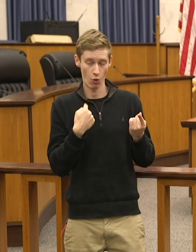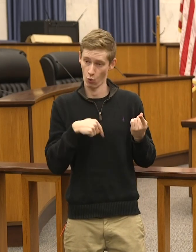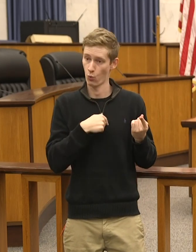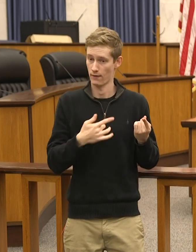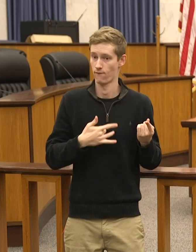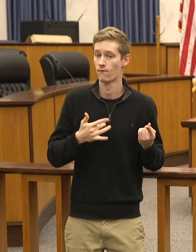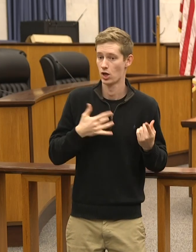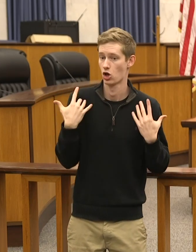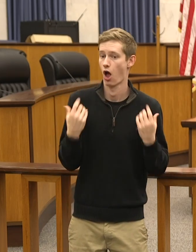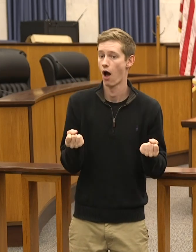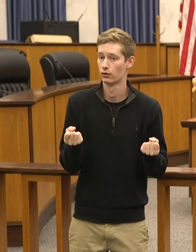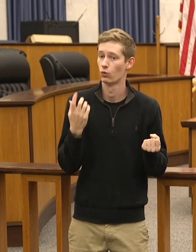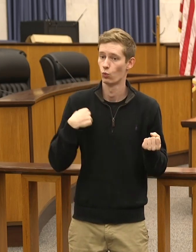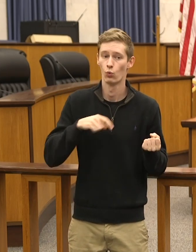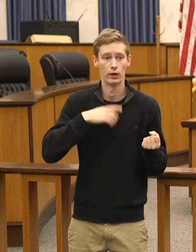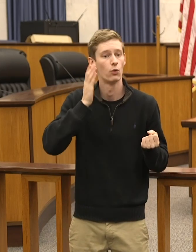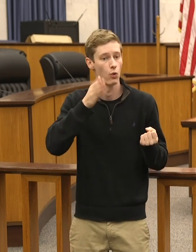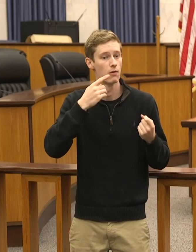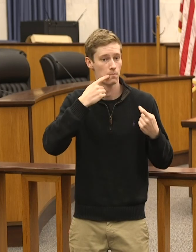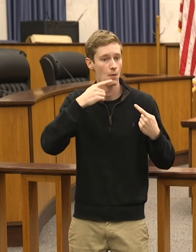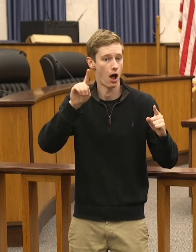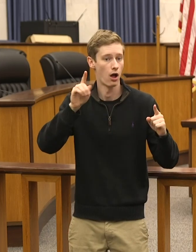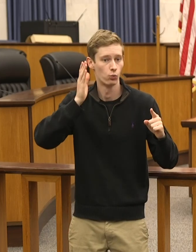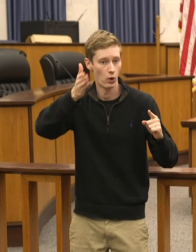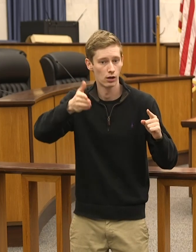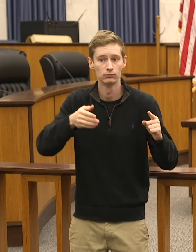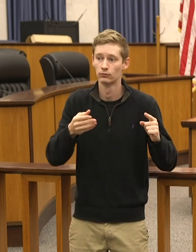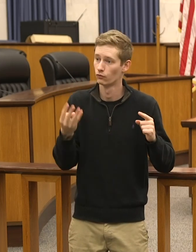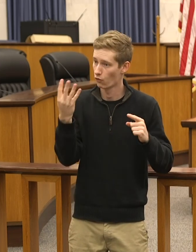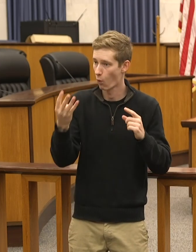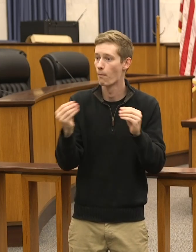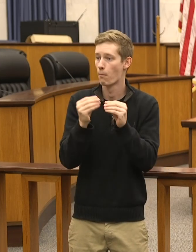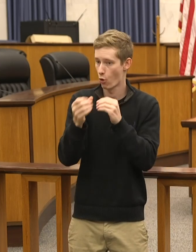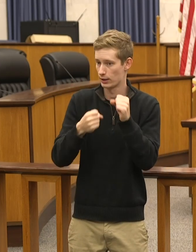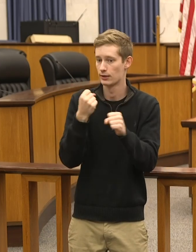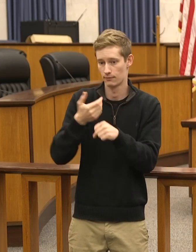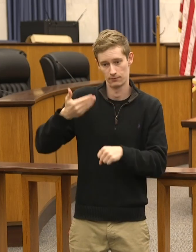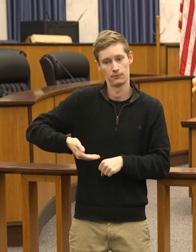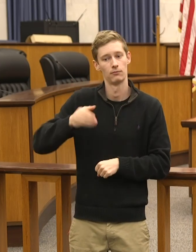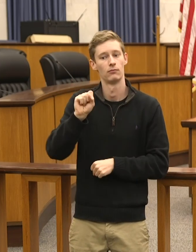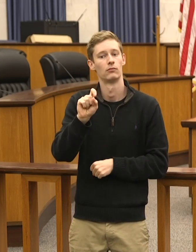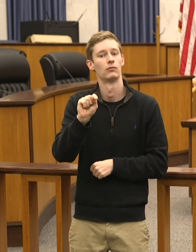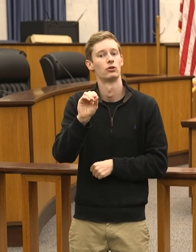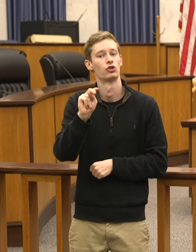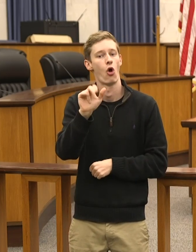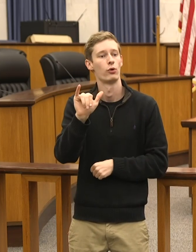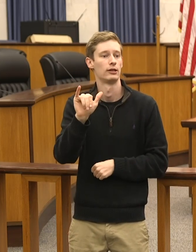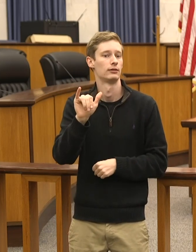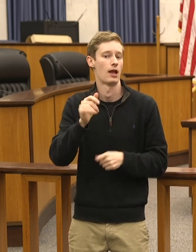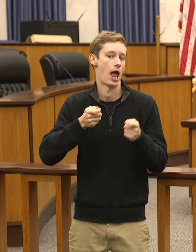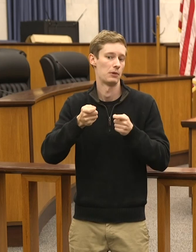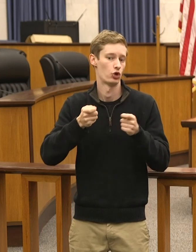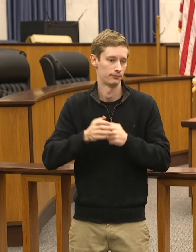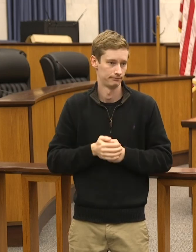confident that we are, going to be successful, and there's going to be another 4 years of a Stoney administration. So.